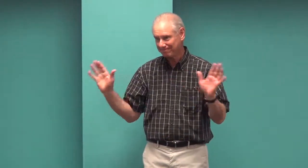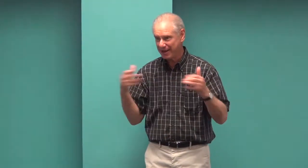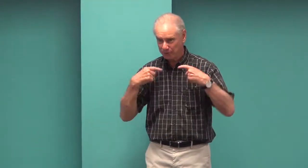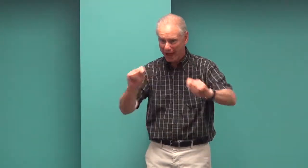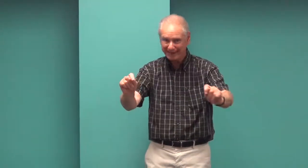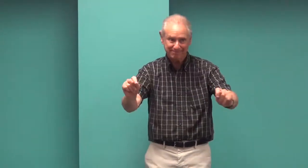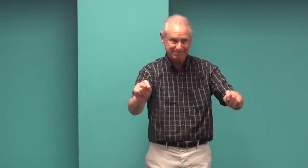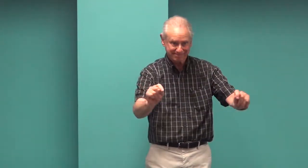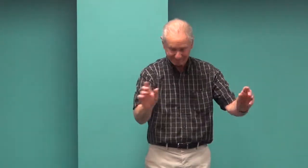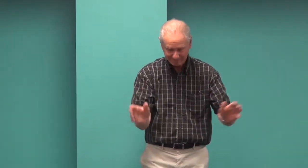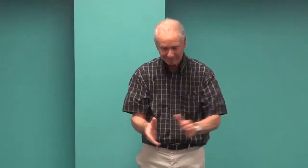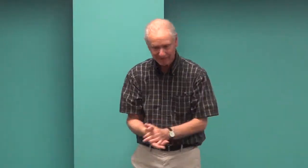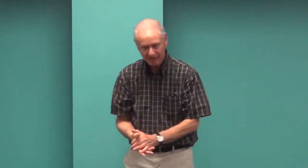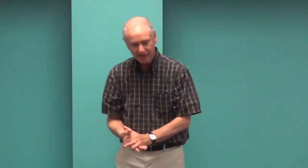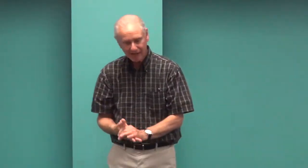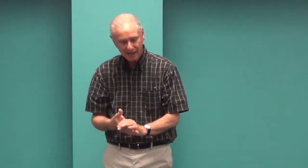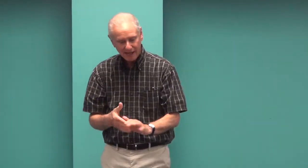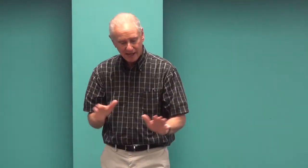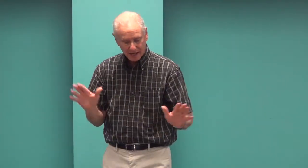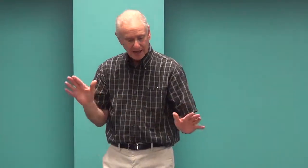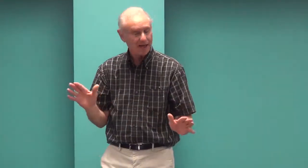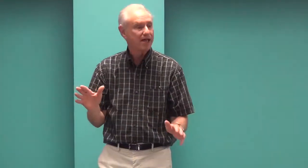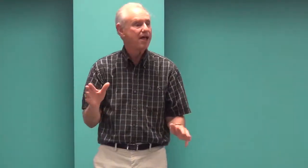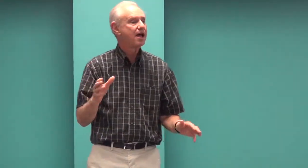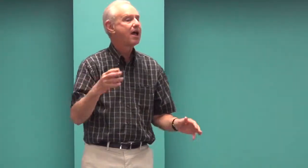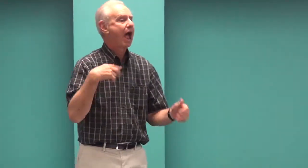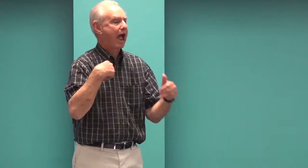as good as Herb does. I'm going to try.